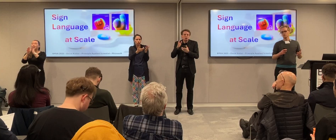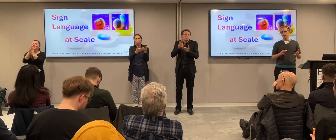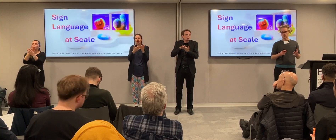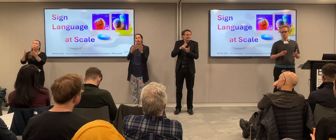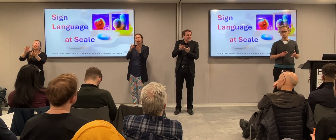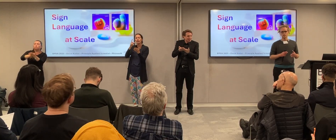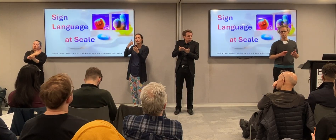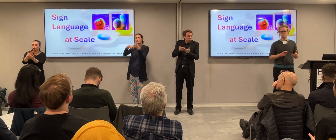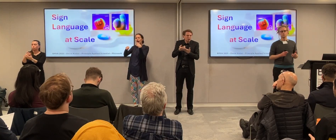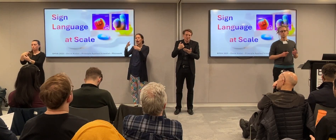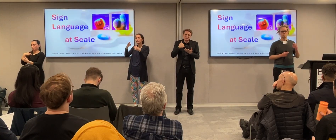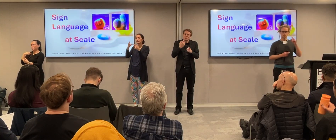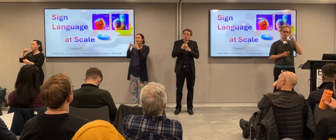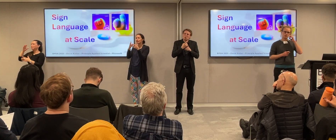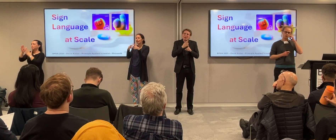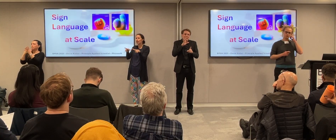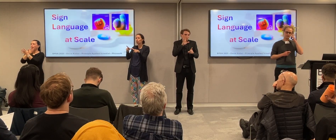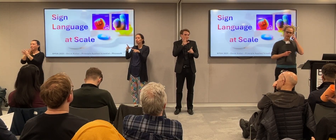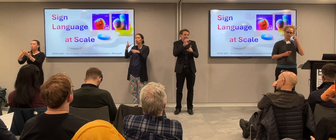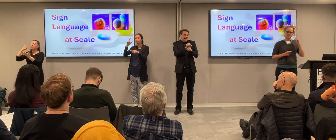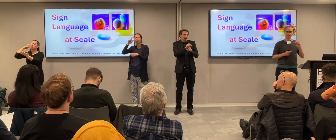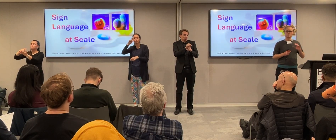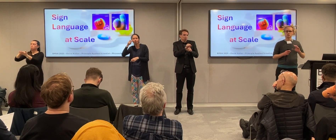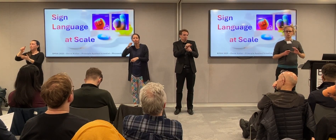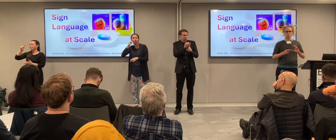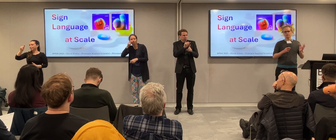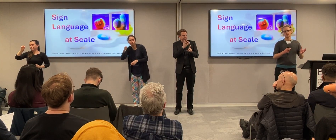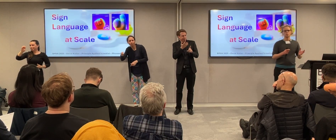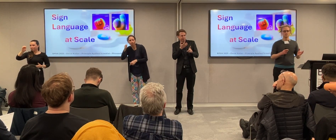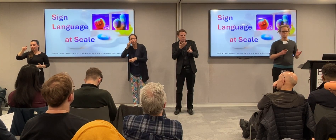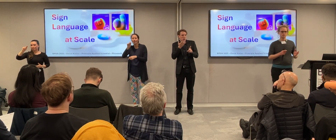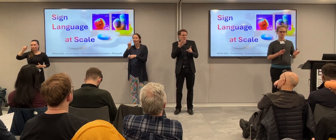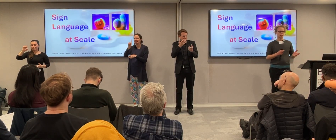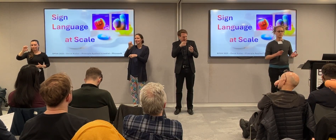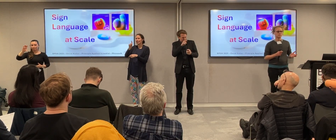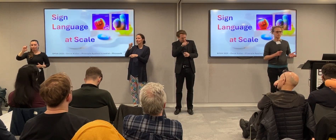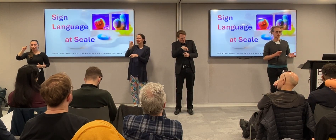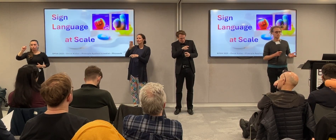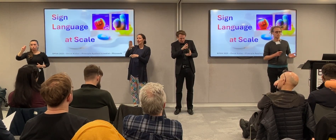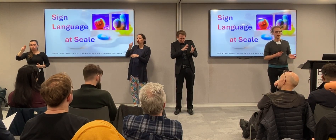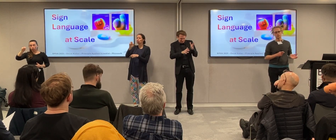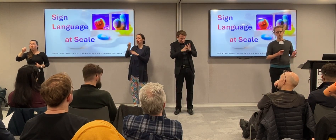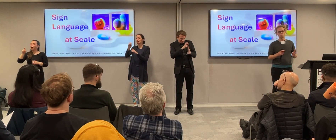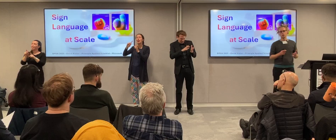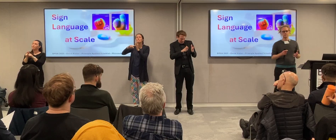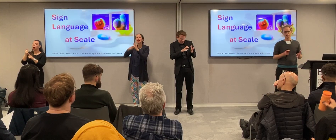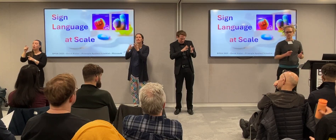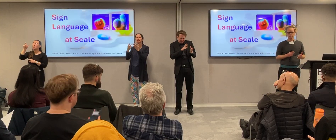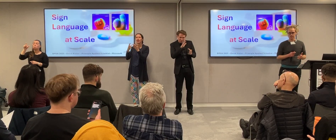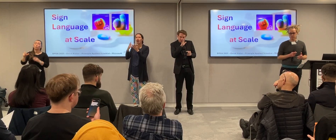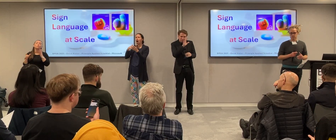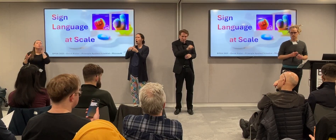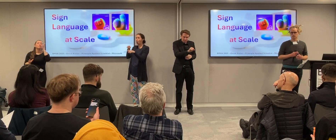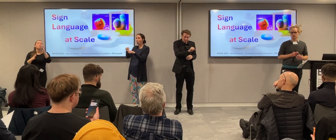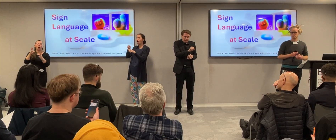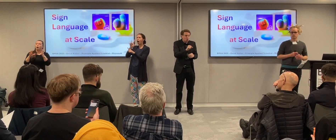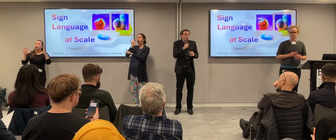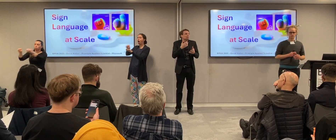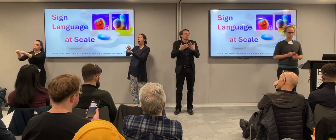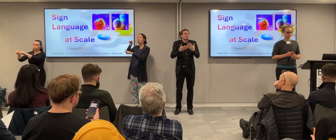language detection really is the problem of detecting when someone signs and not what they are signing.